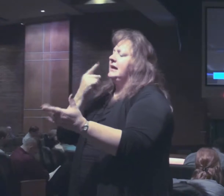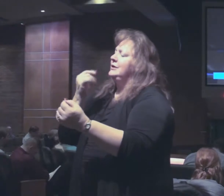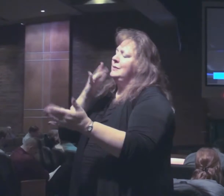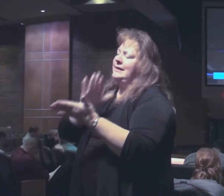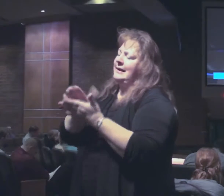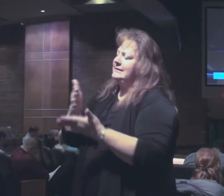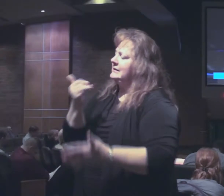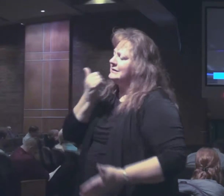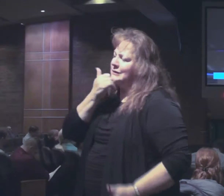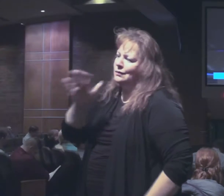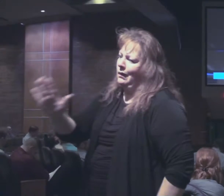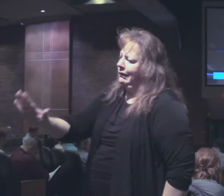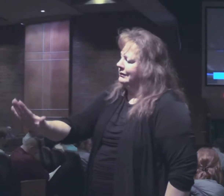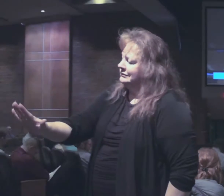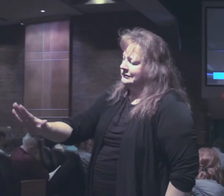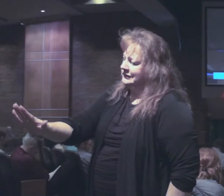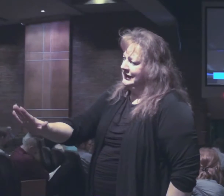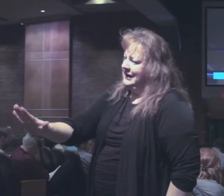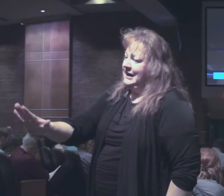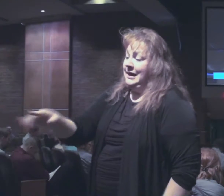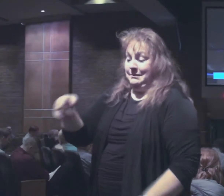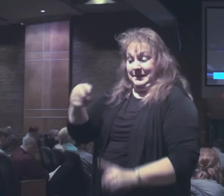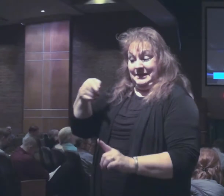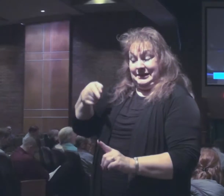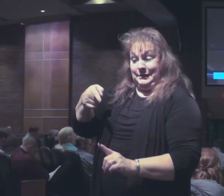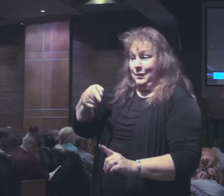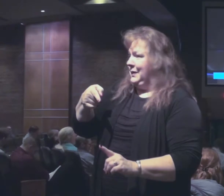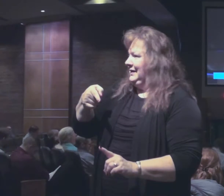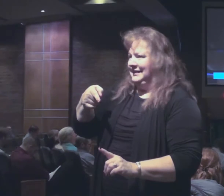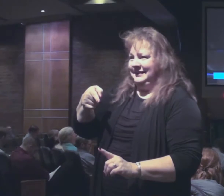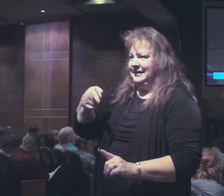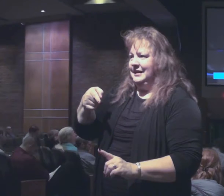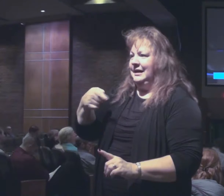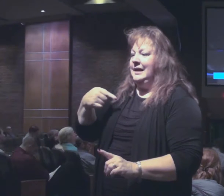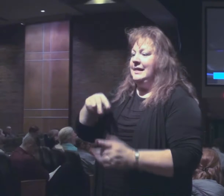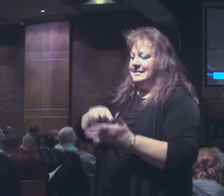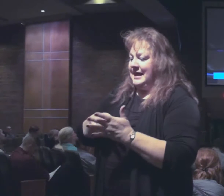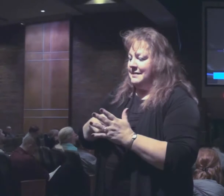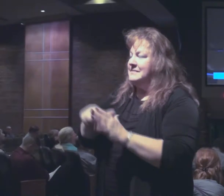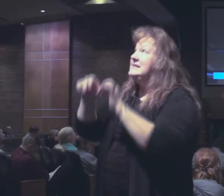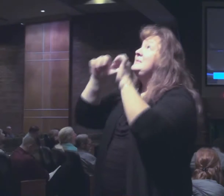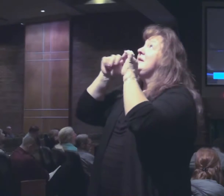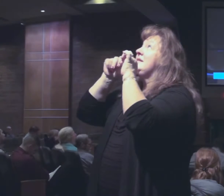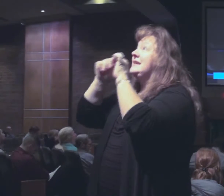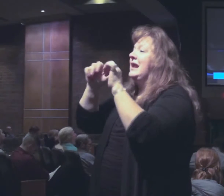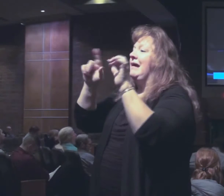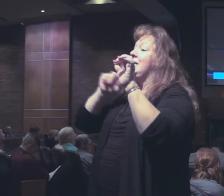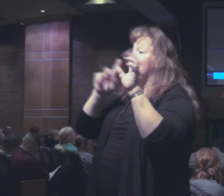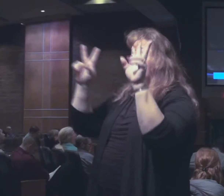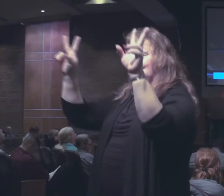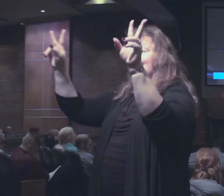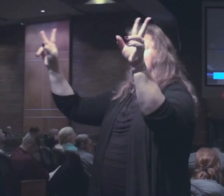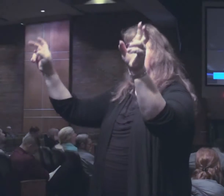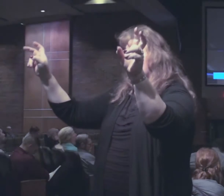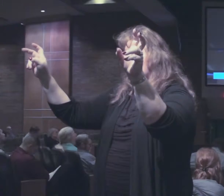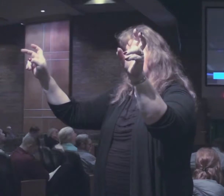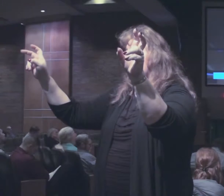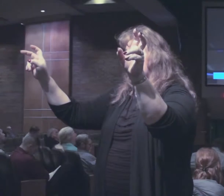wrong. But I'm saying that's not the issue. It is a denial of the issue.